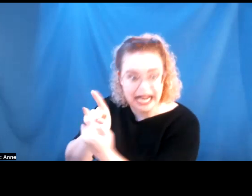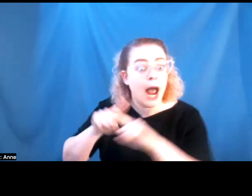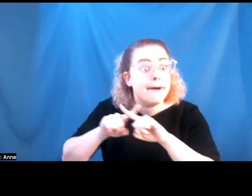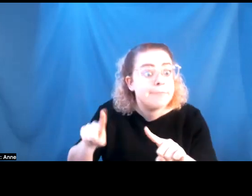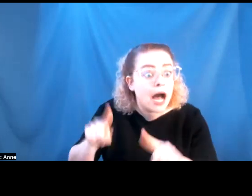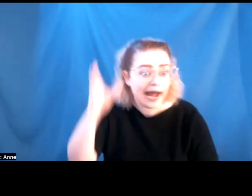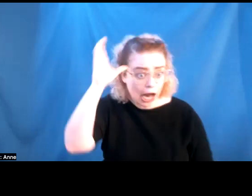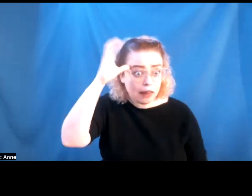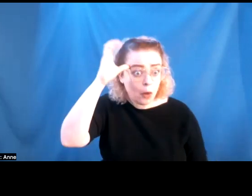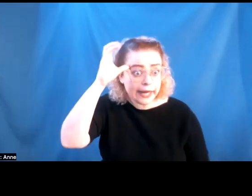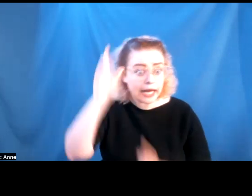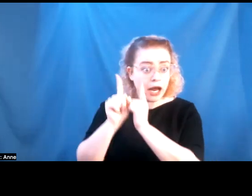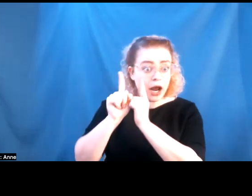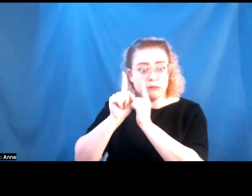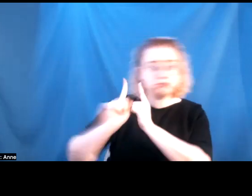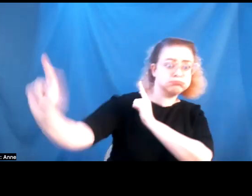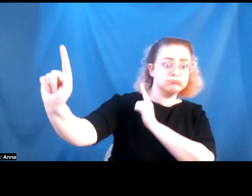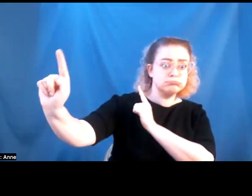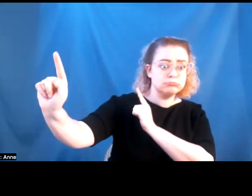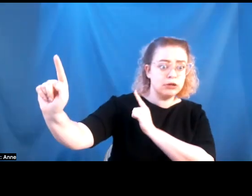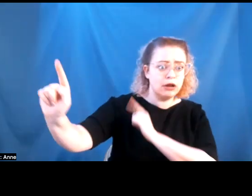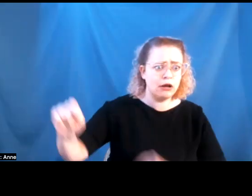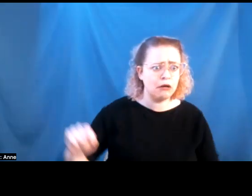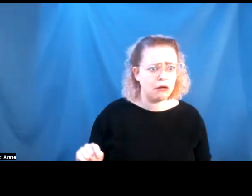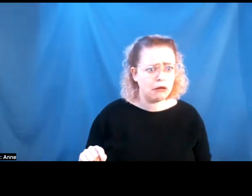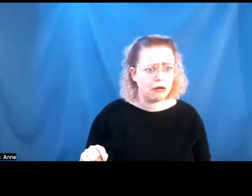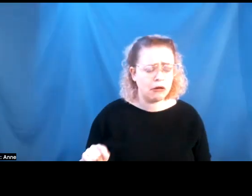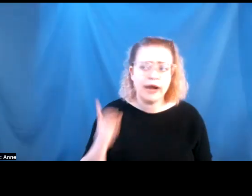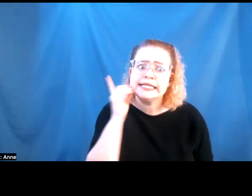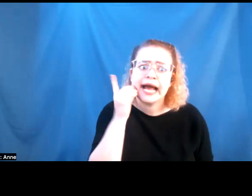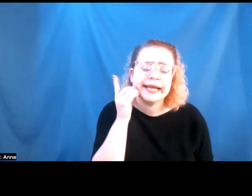door. Dinah hears voices outside.